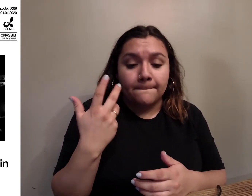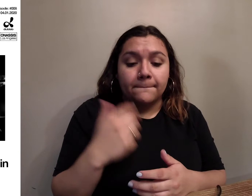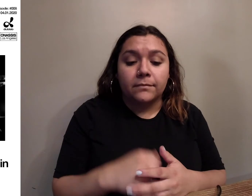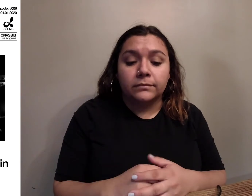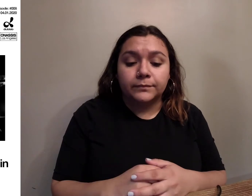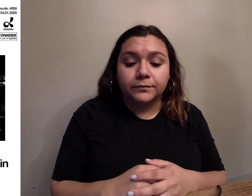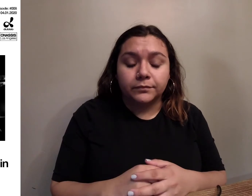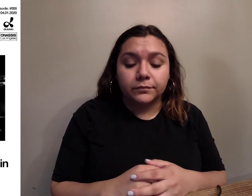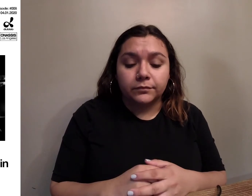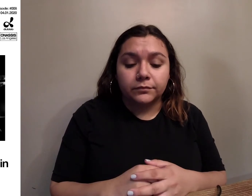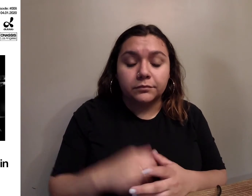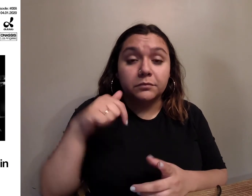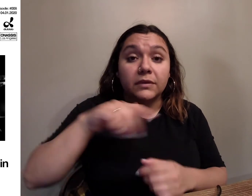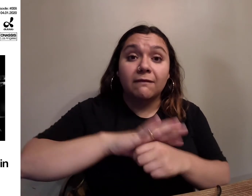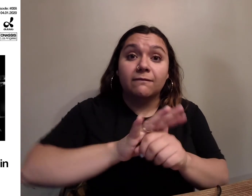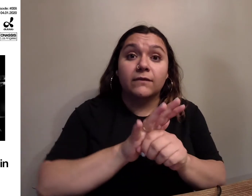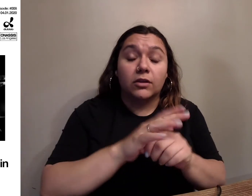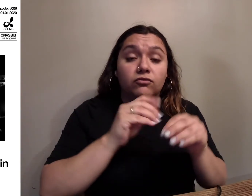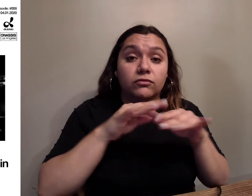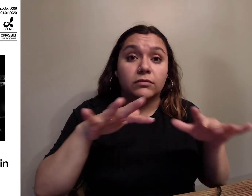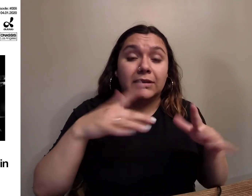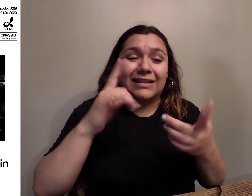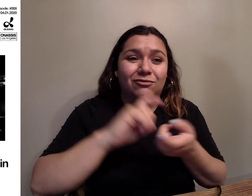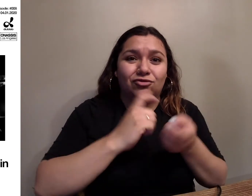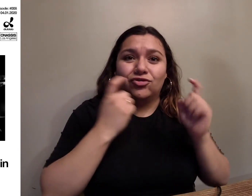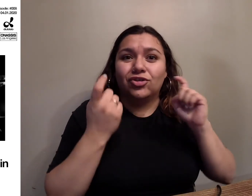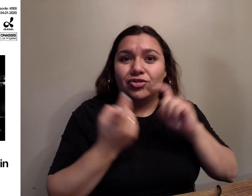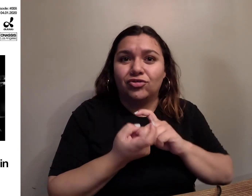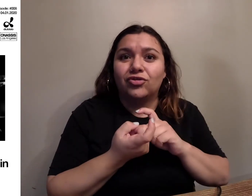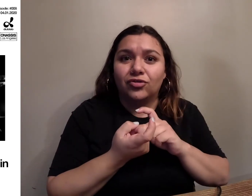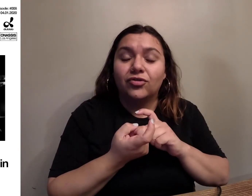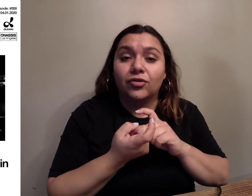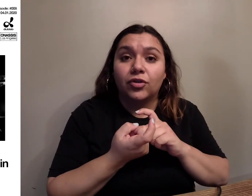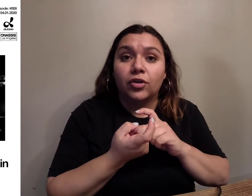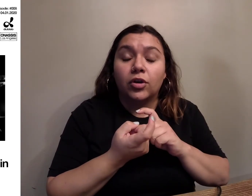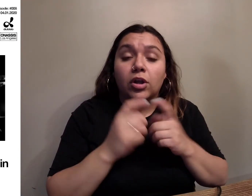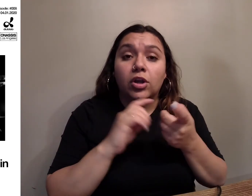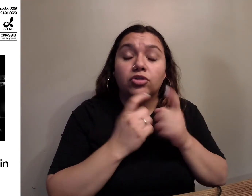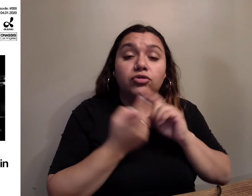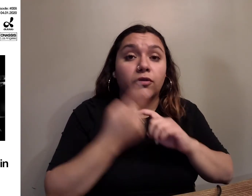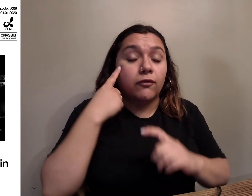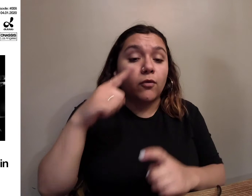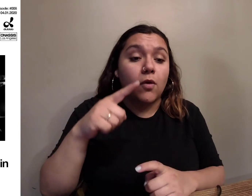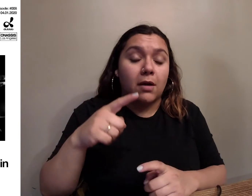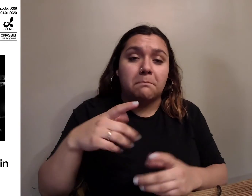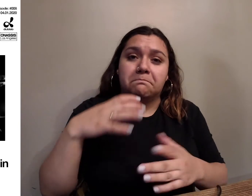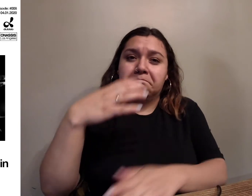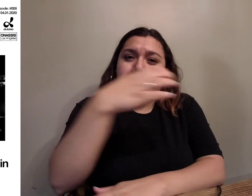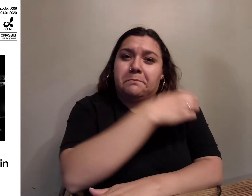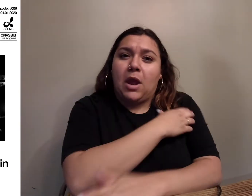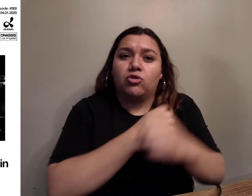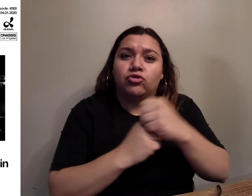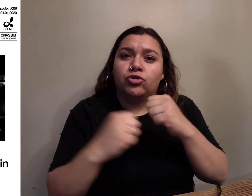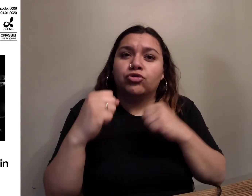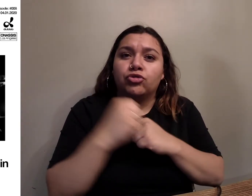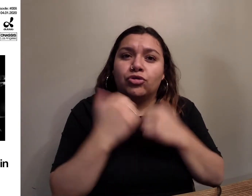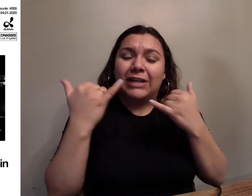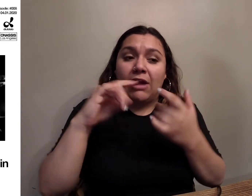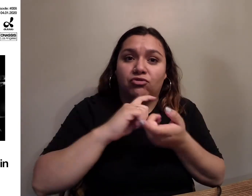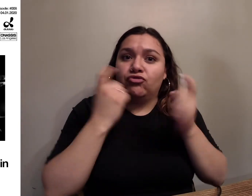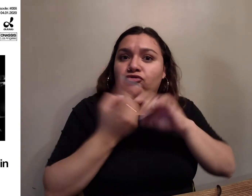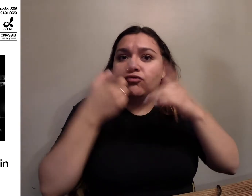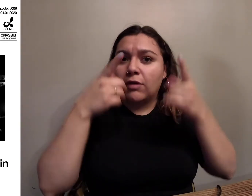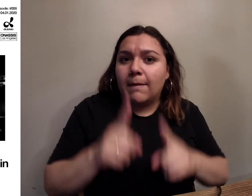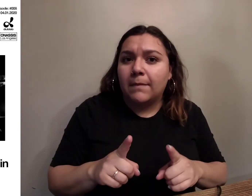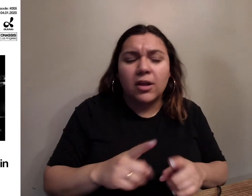this virus is about the shift from, a shift in imperial power structures. There's a shift taking place